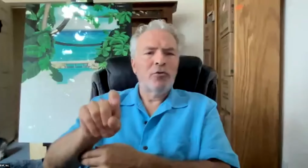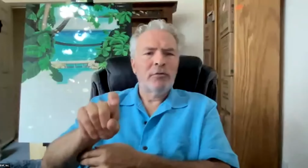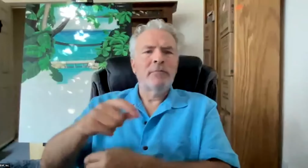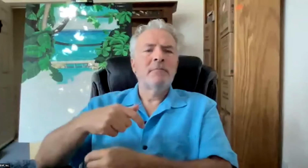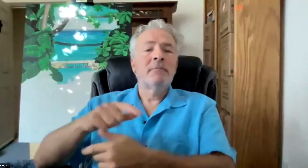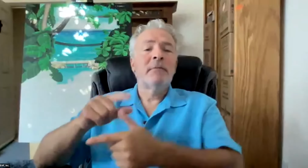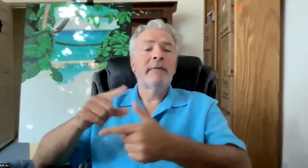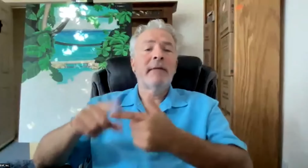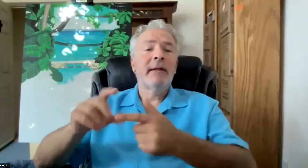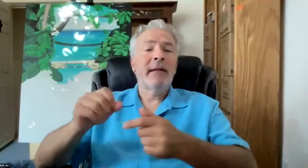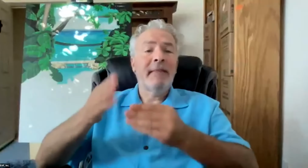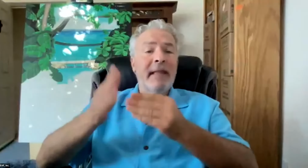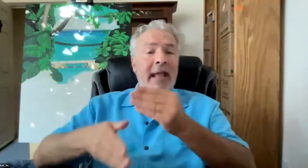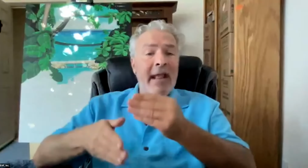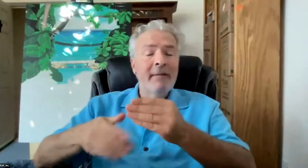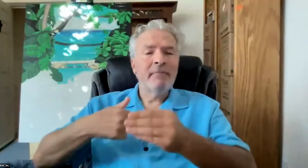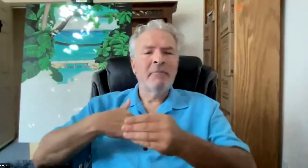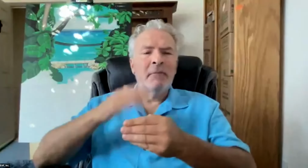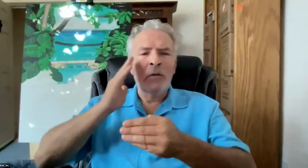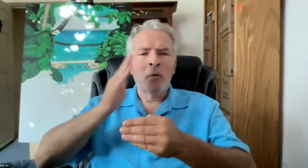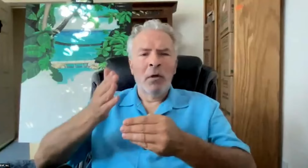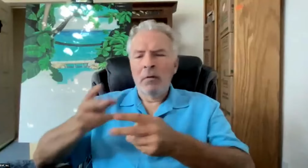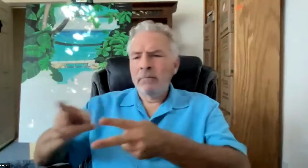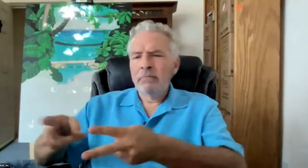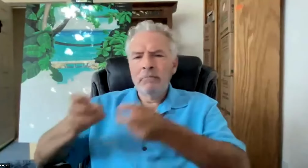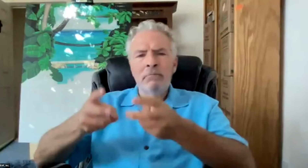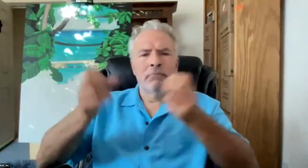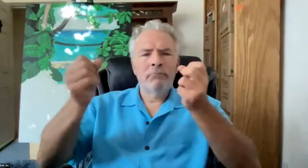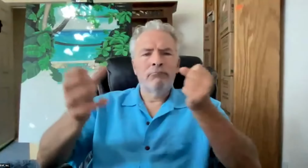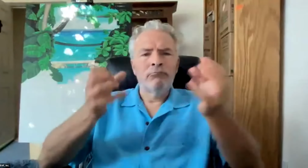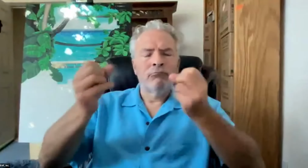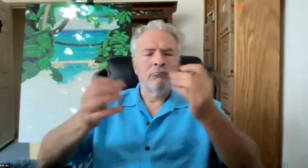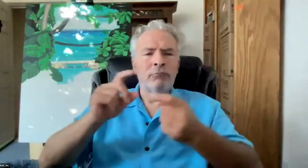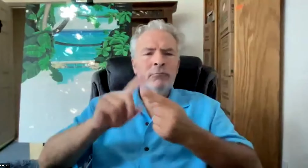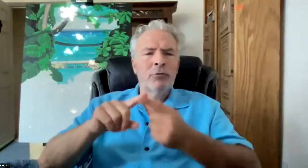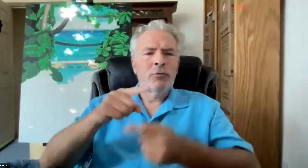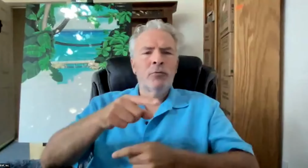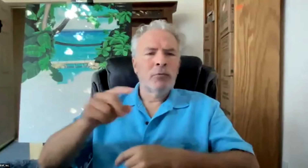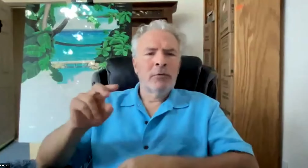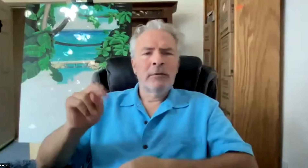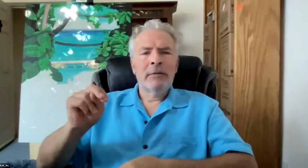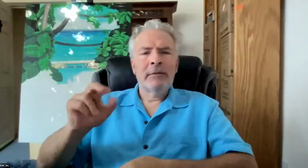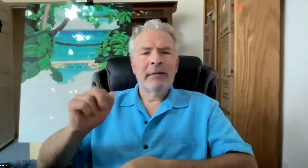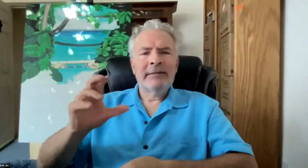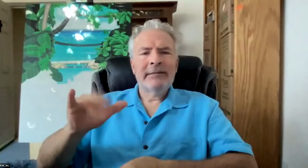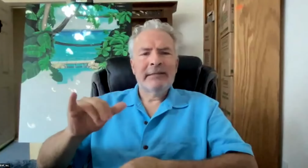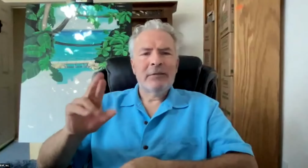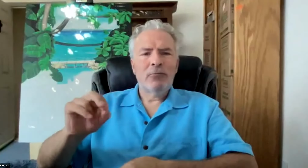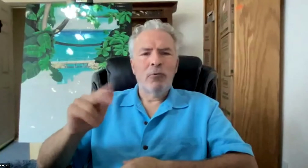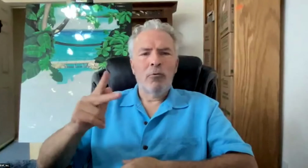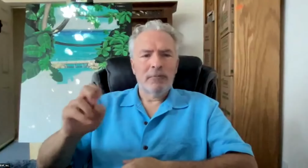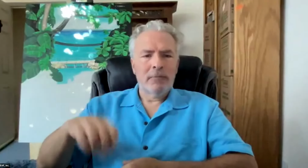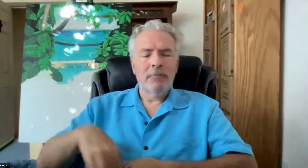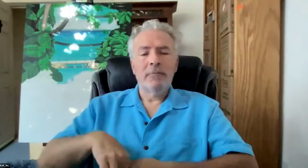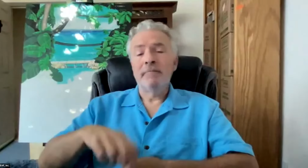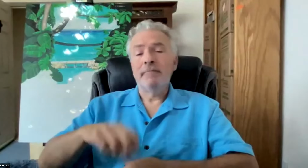type all of your questions in there, and I can use those. At the end, I will actually sign those